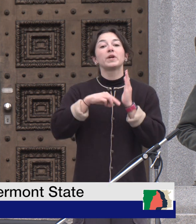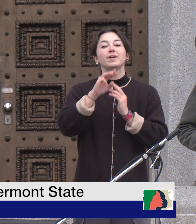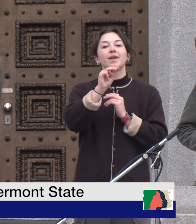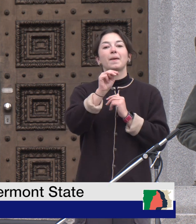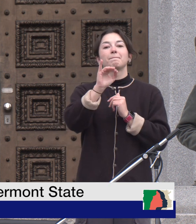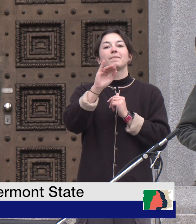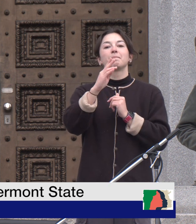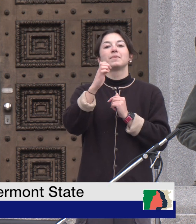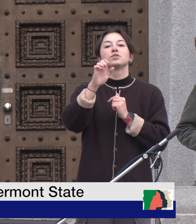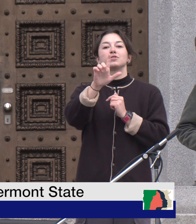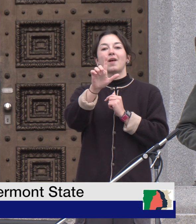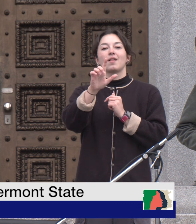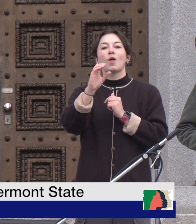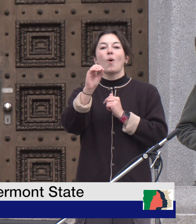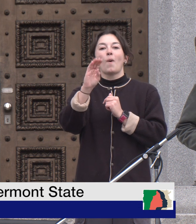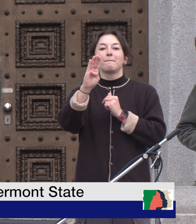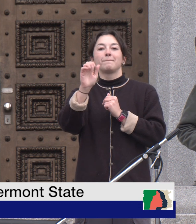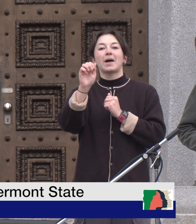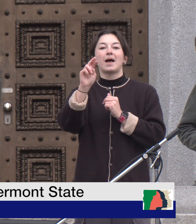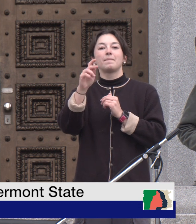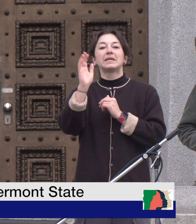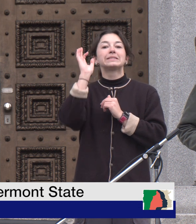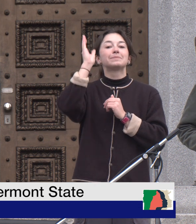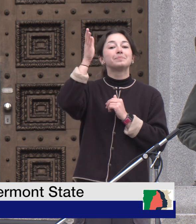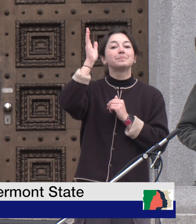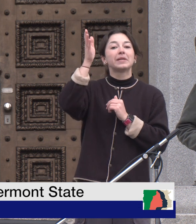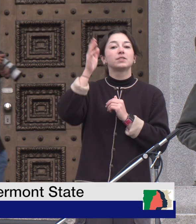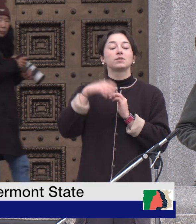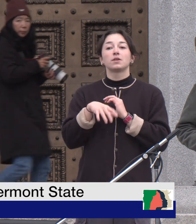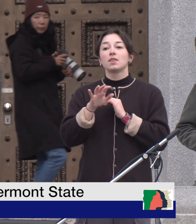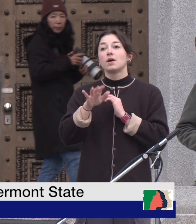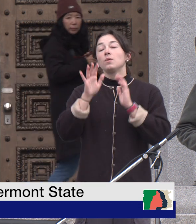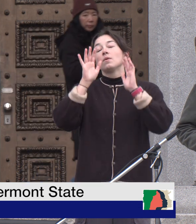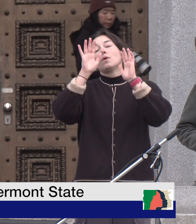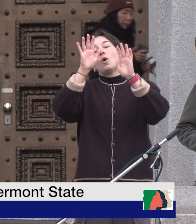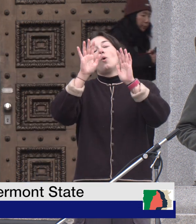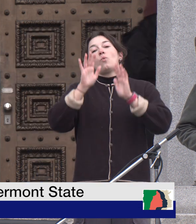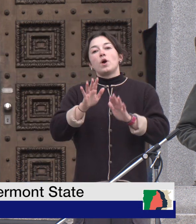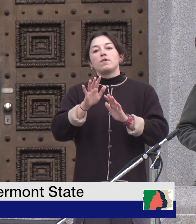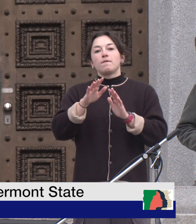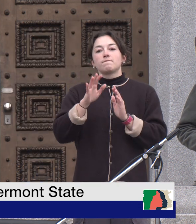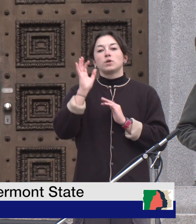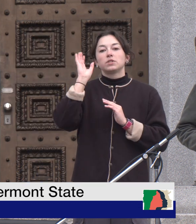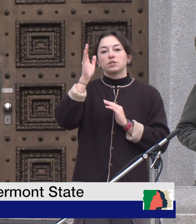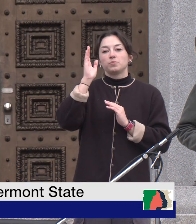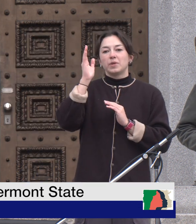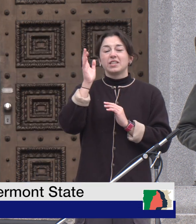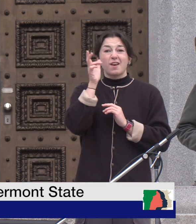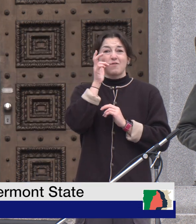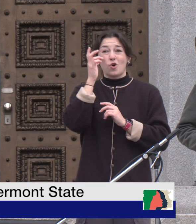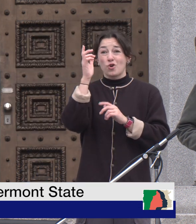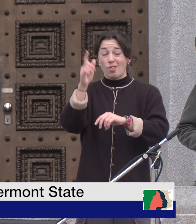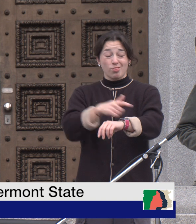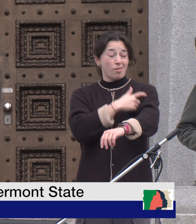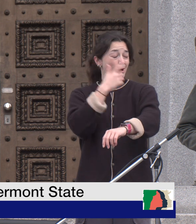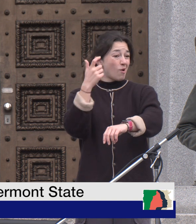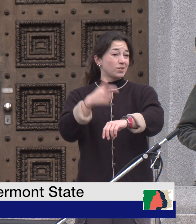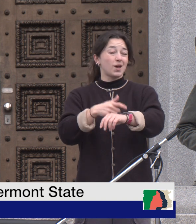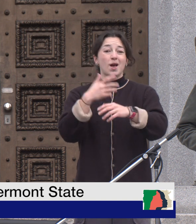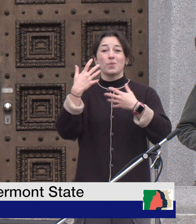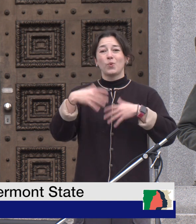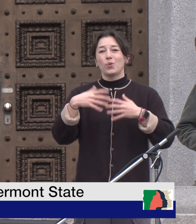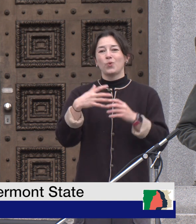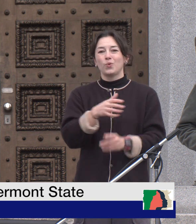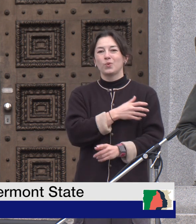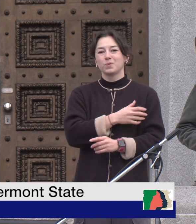Obama's speech. It was the most wonderful speech I've heard in a long time.